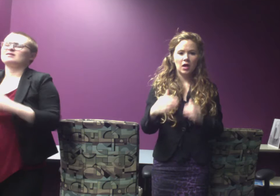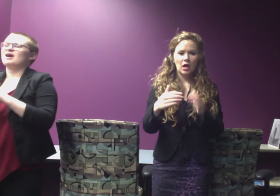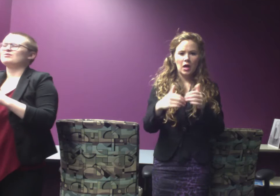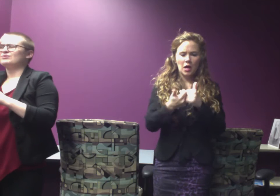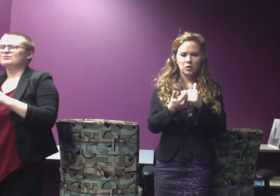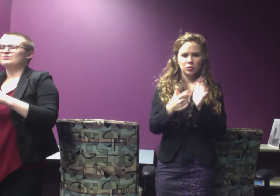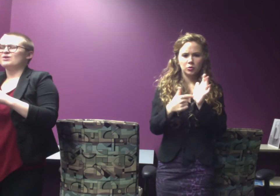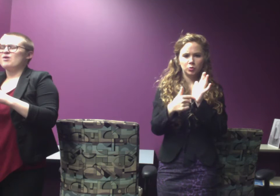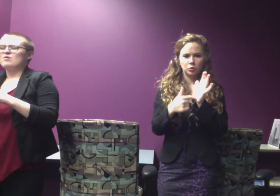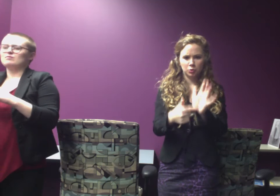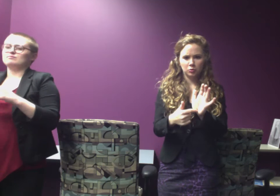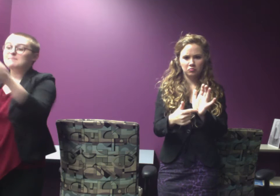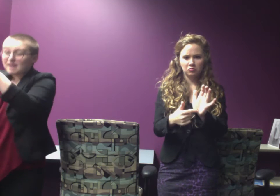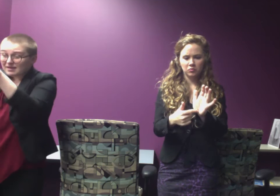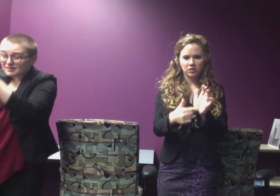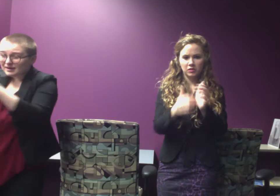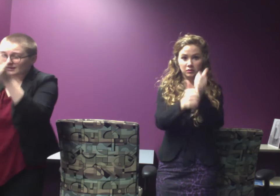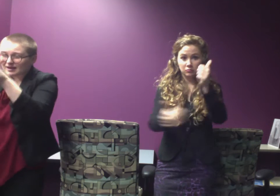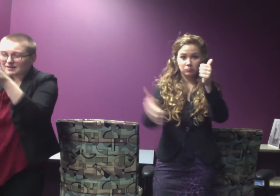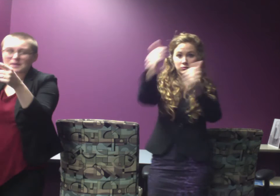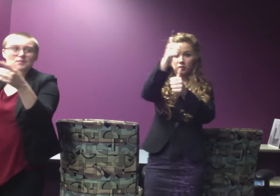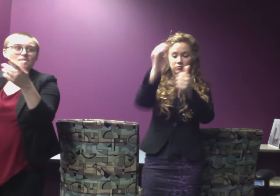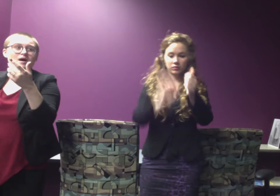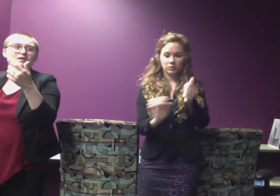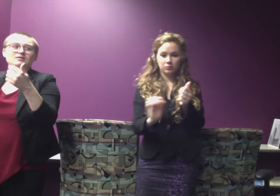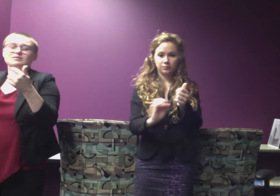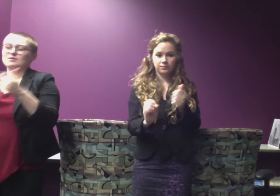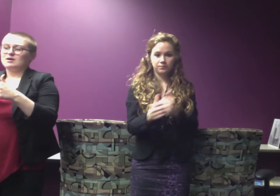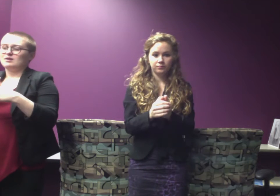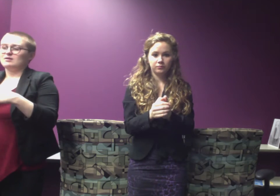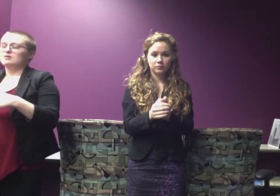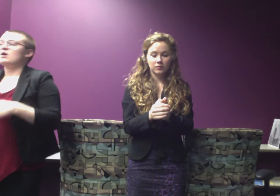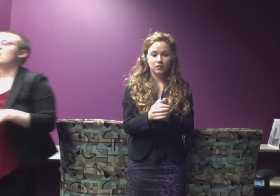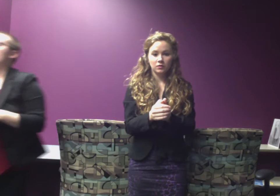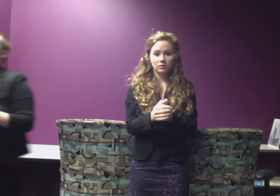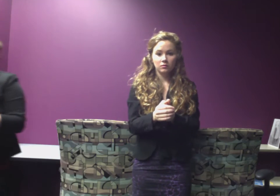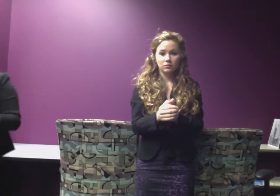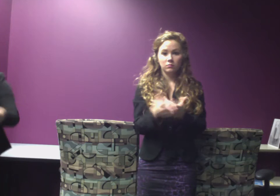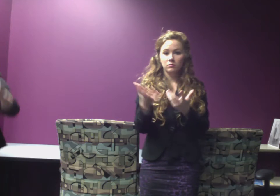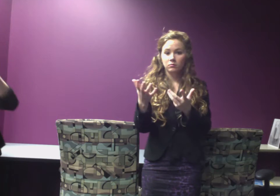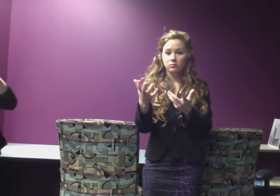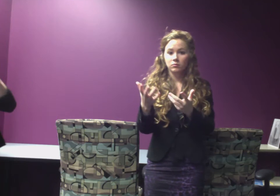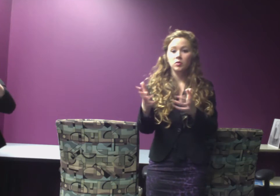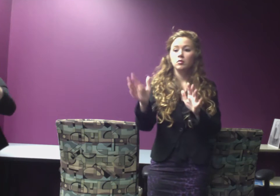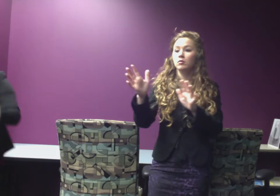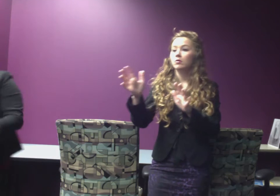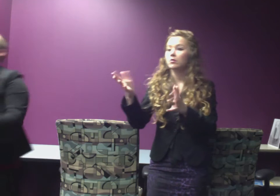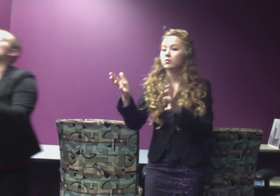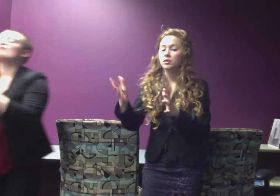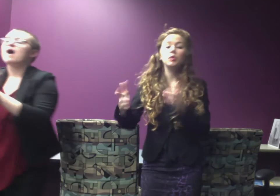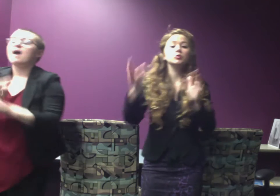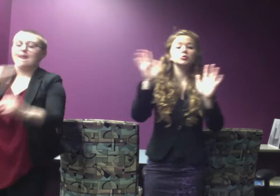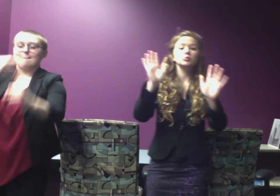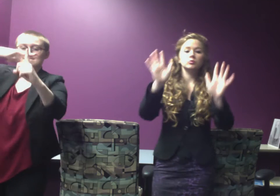What? There you go. Wonderful. Put a plus in front of it. Now let's suppose it's winter time and it's